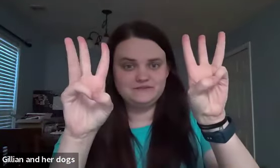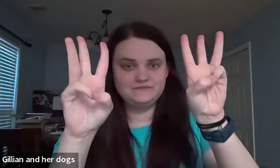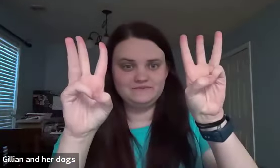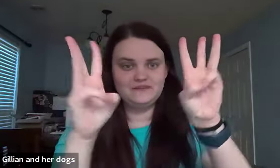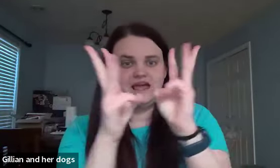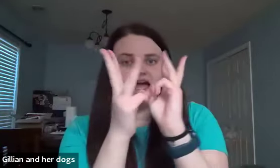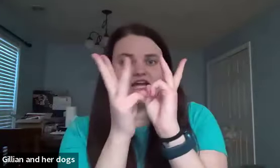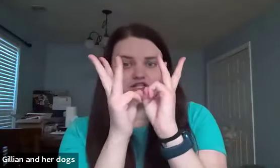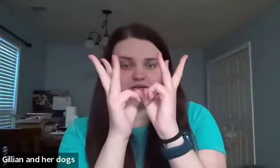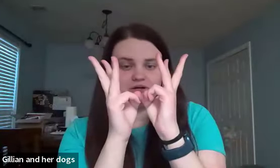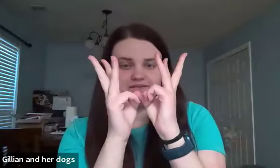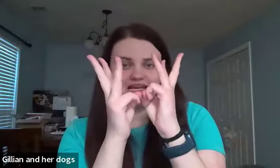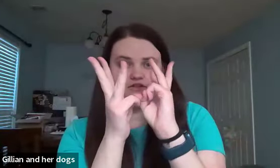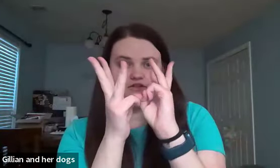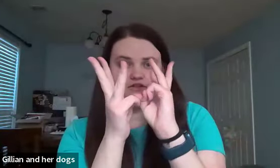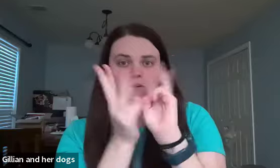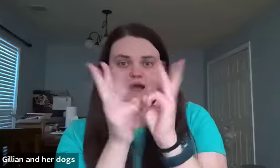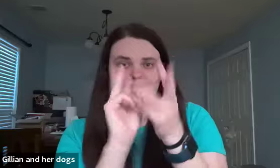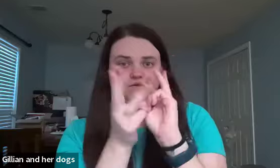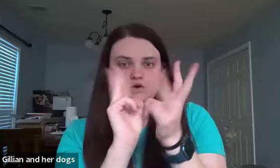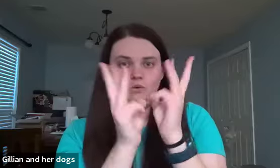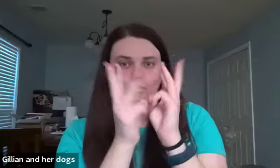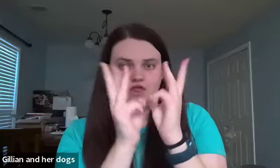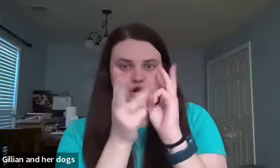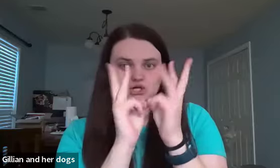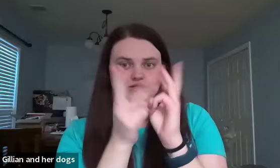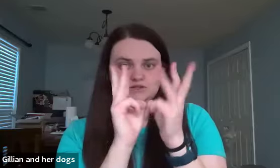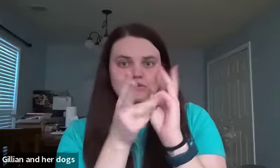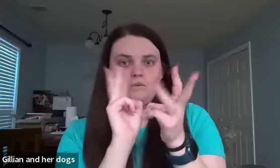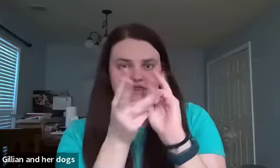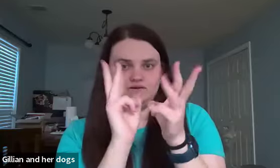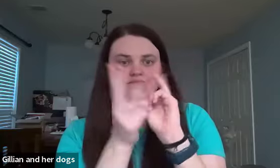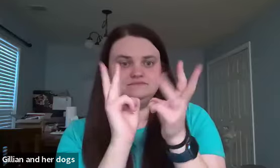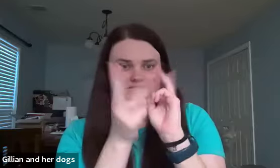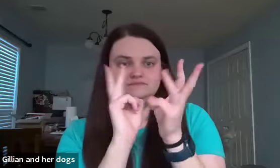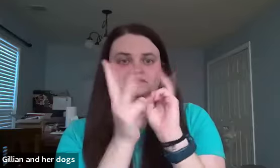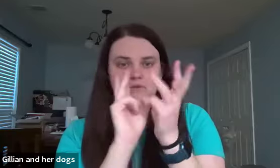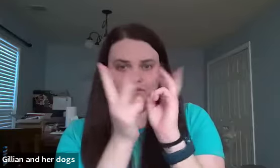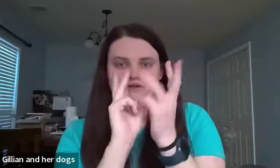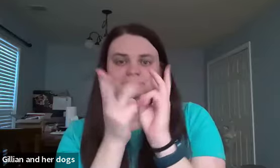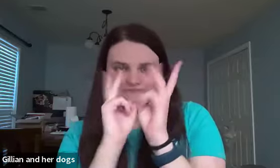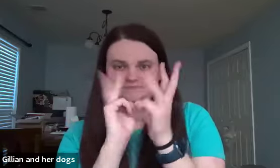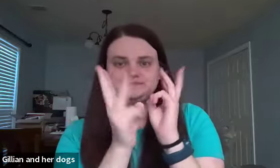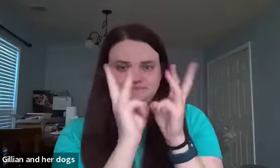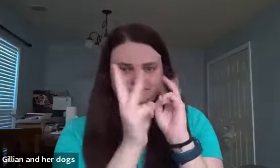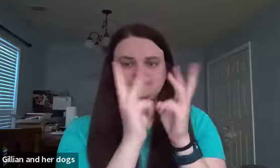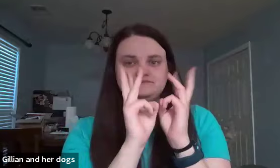W's and you're going to put them together and go back and forth. Weather, weather, weather.